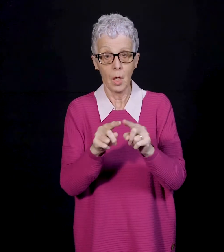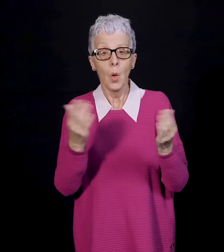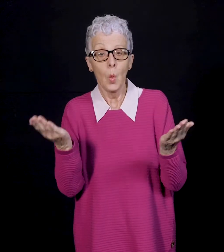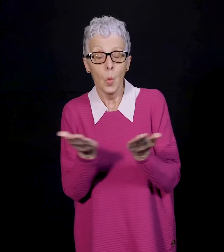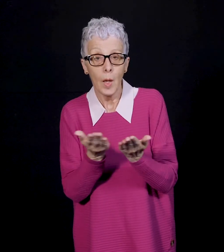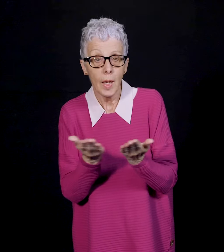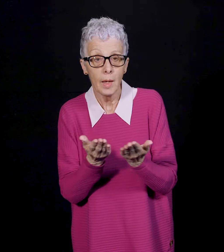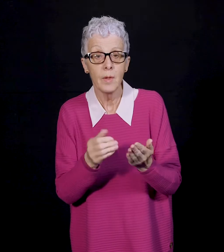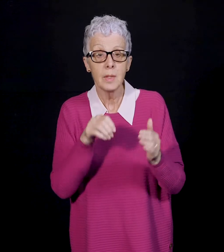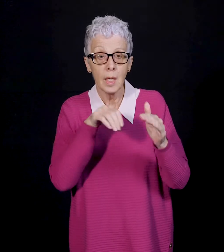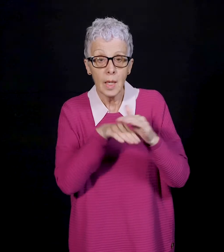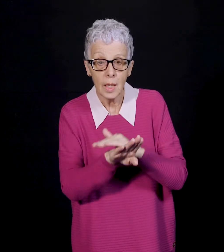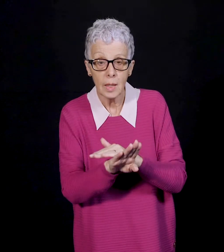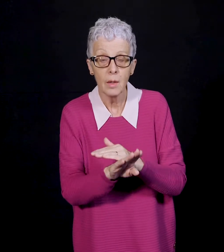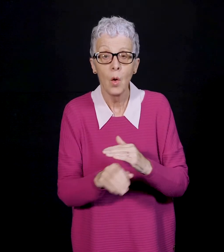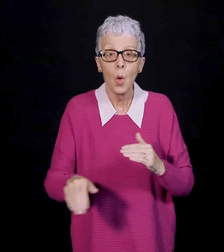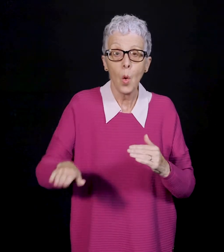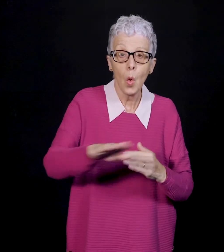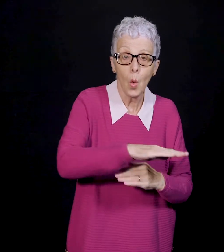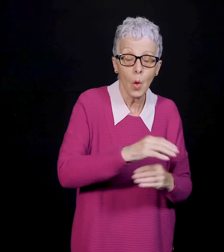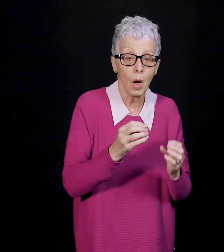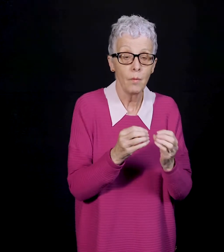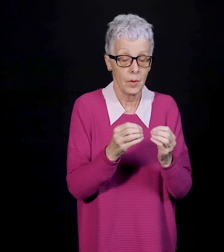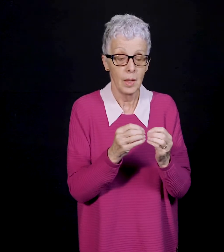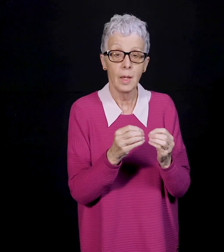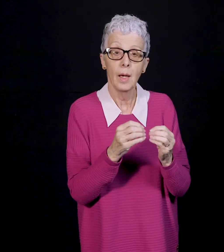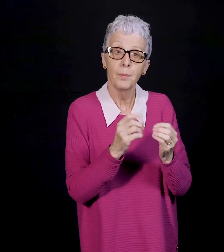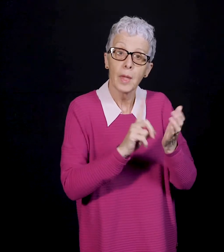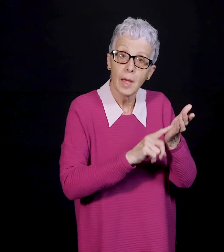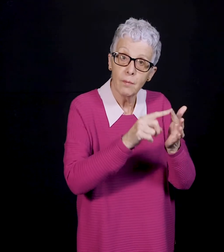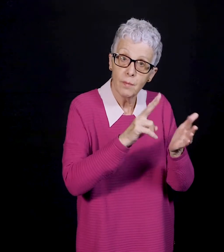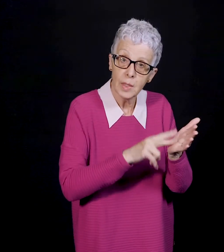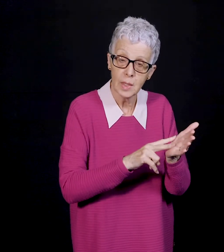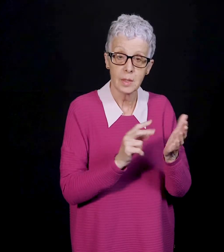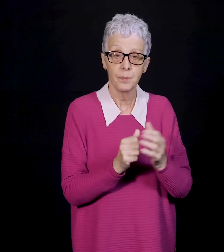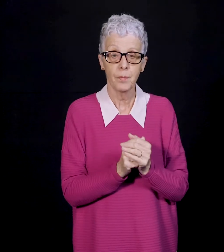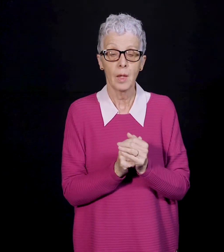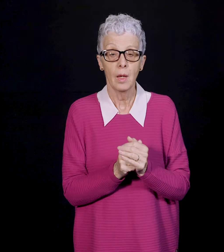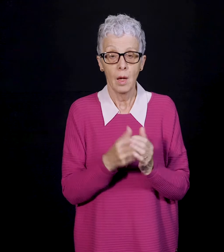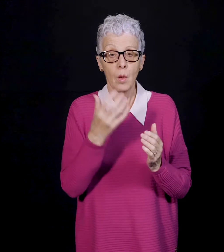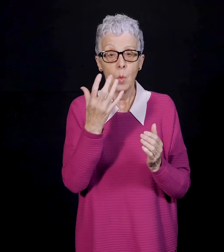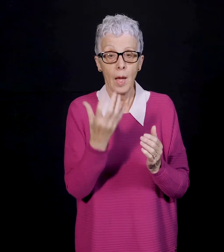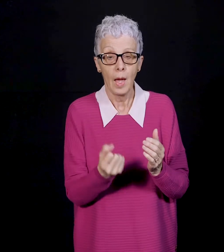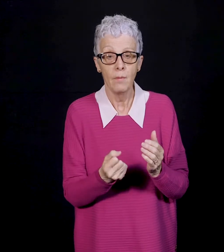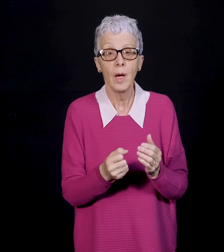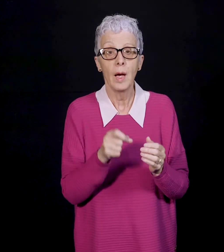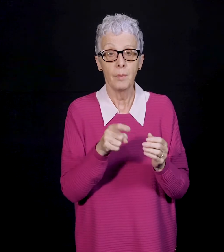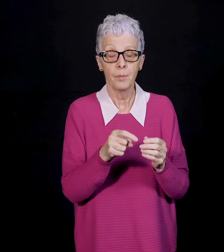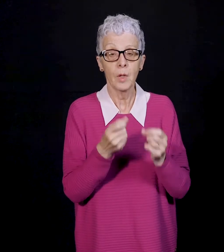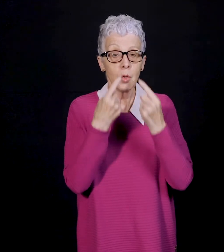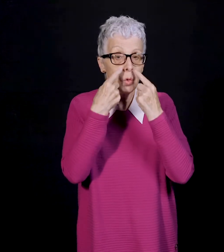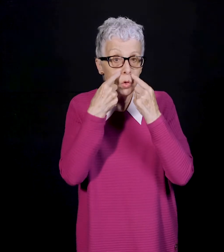sits within the whole construct of that book. You see, within it is this thing we call a chiastic pattern. It's